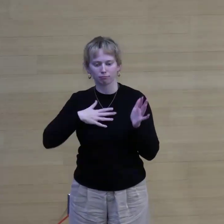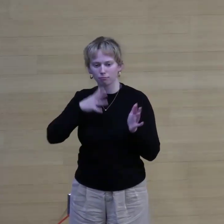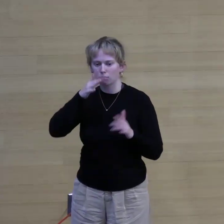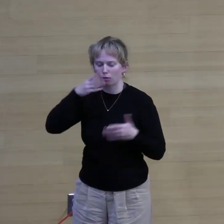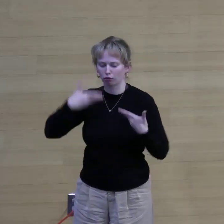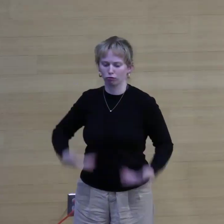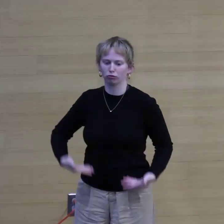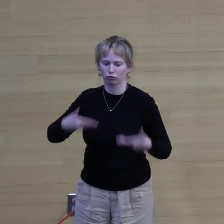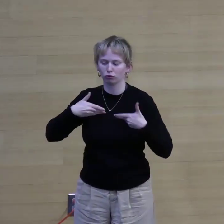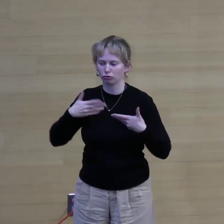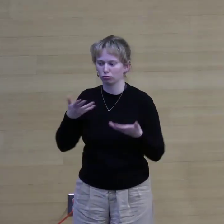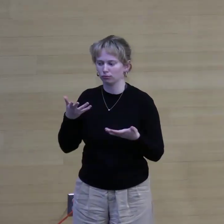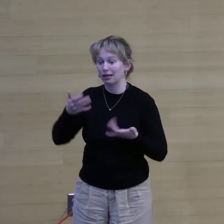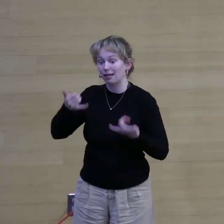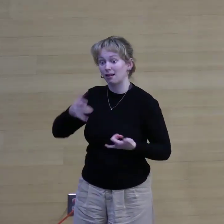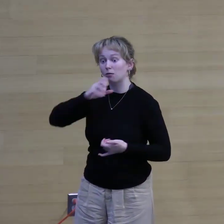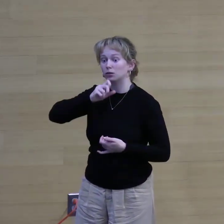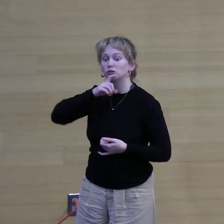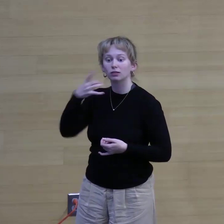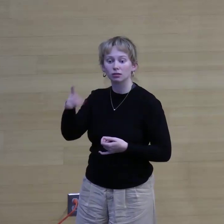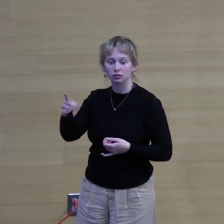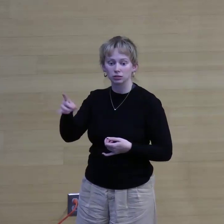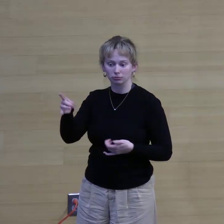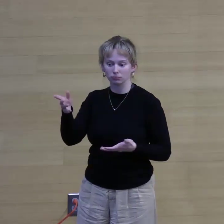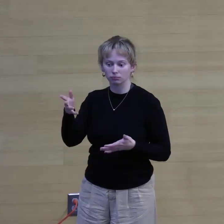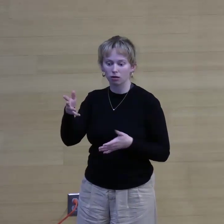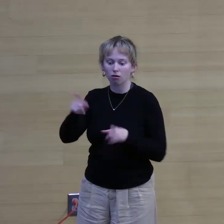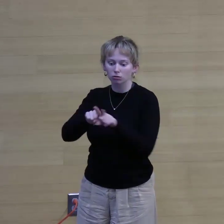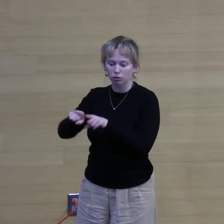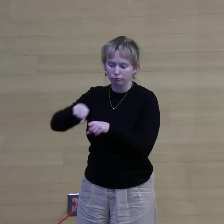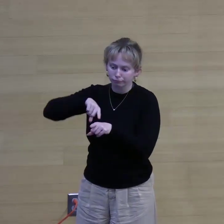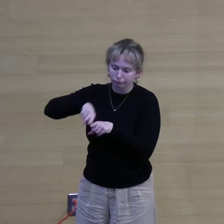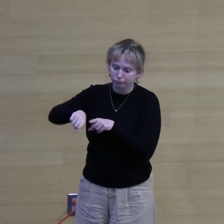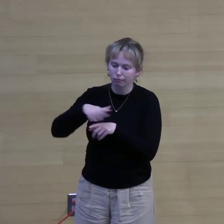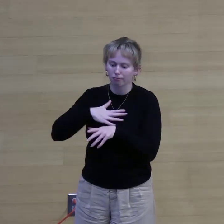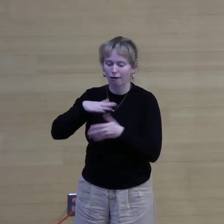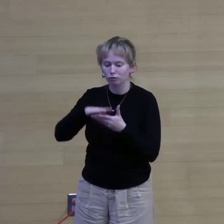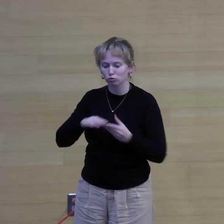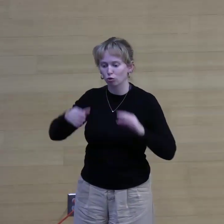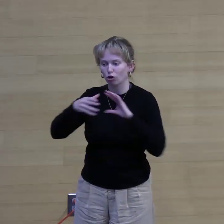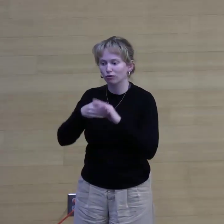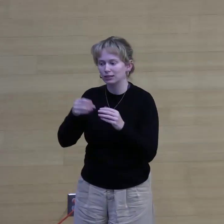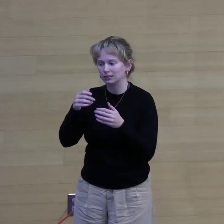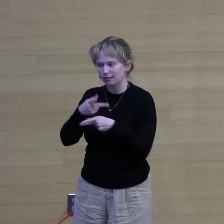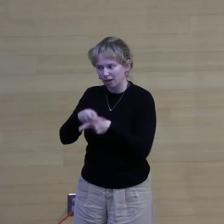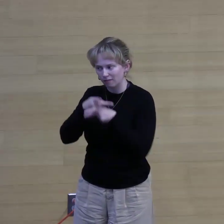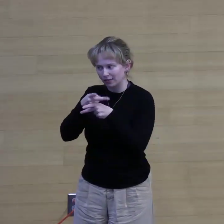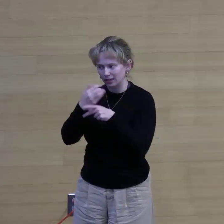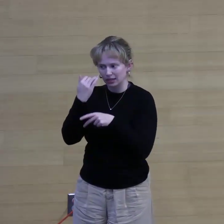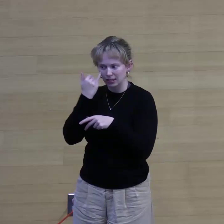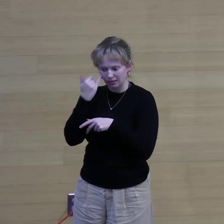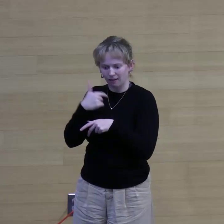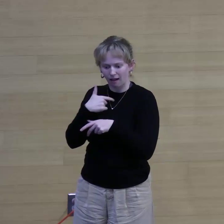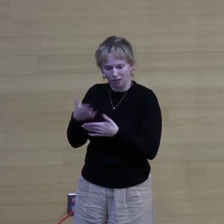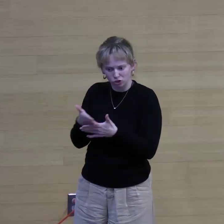mother. He's now 18. He also curates my stories very carefully. So if I tell any stories about him, it has